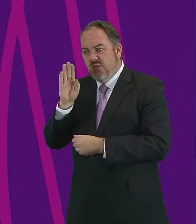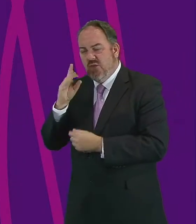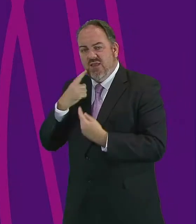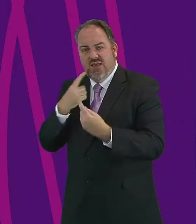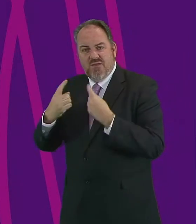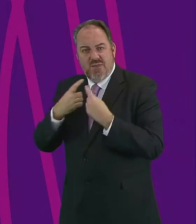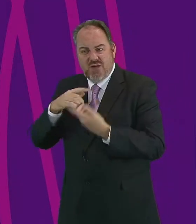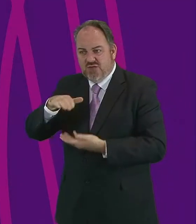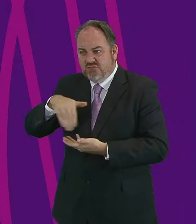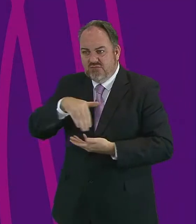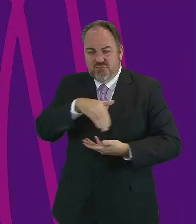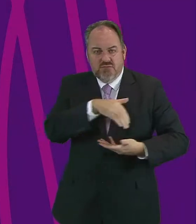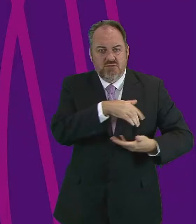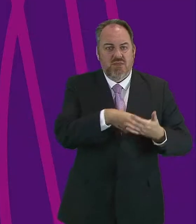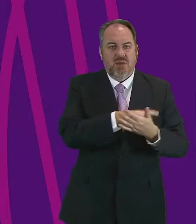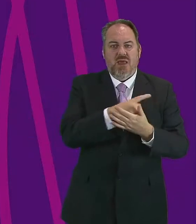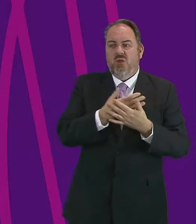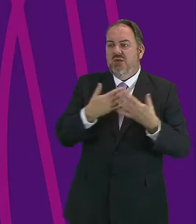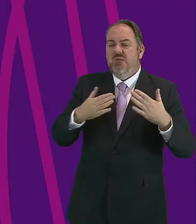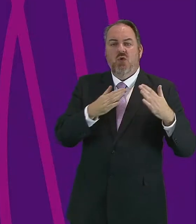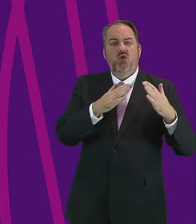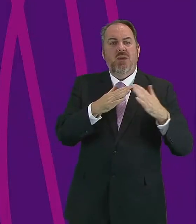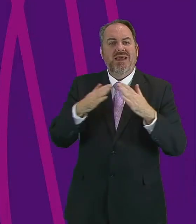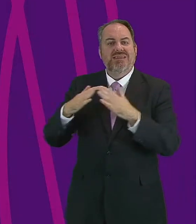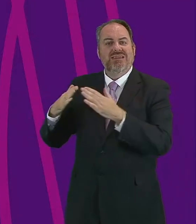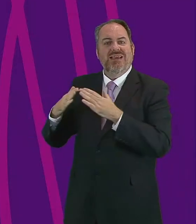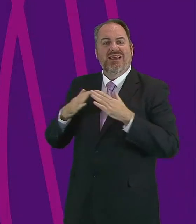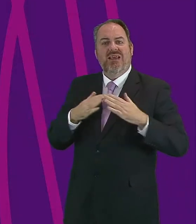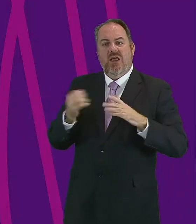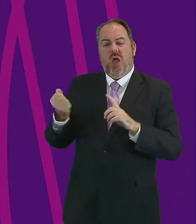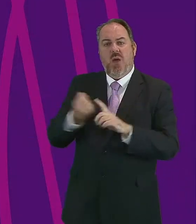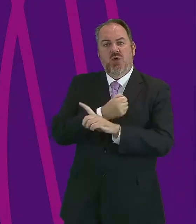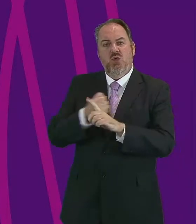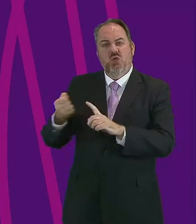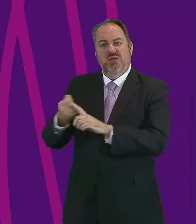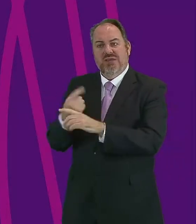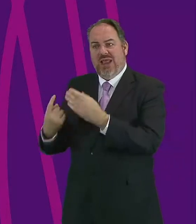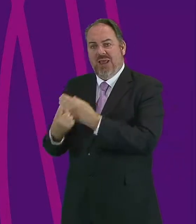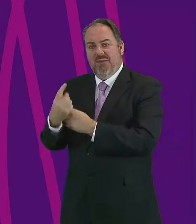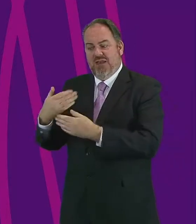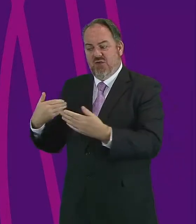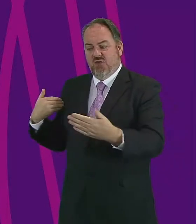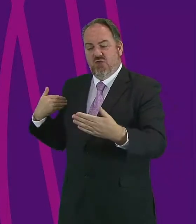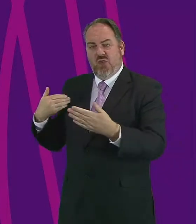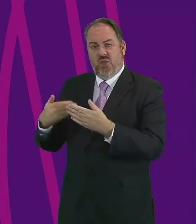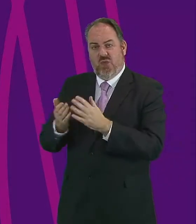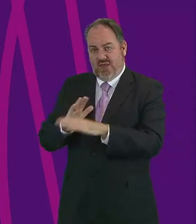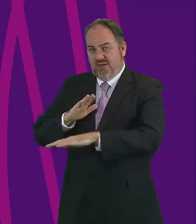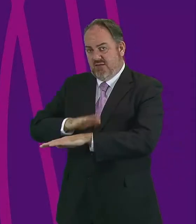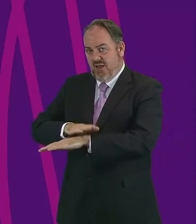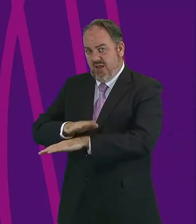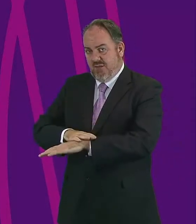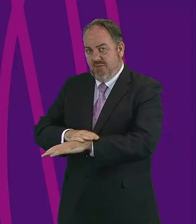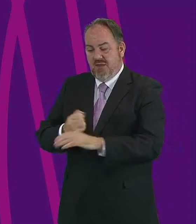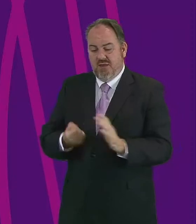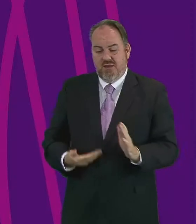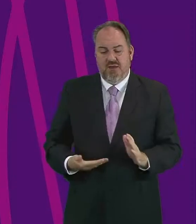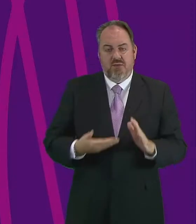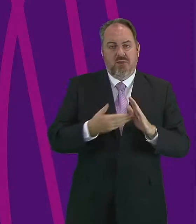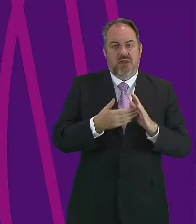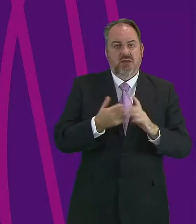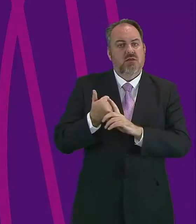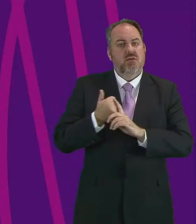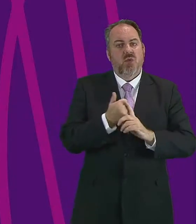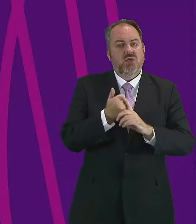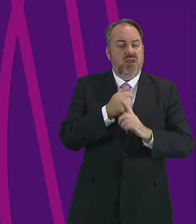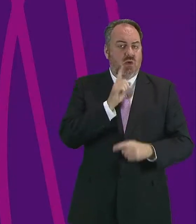and the number of incidents of domestic abuse occurred during the reporting period, and also included examples of the Scottish Government's wider action to support women